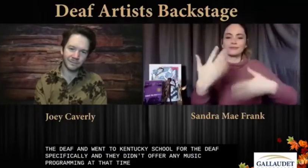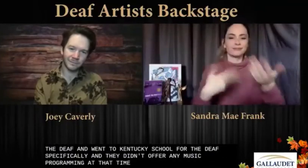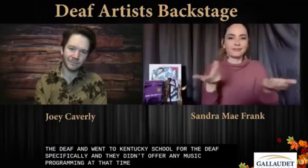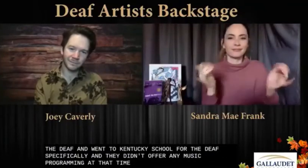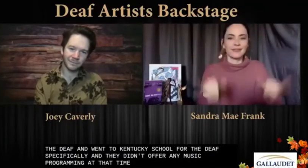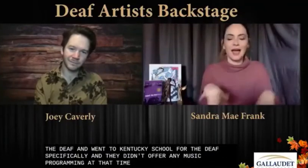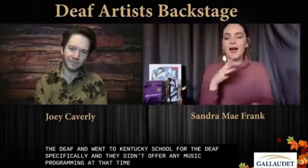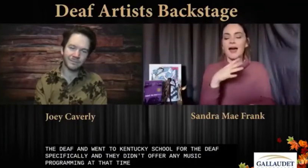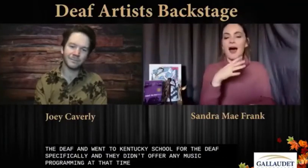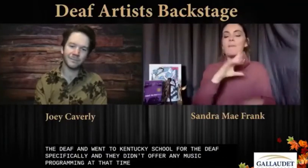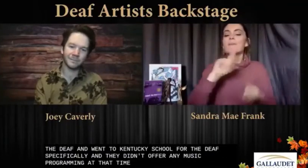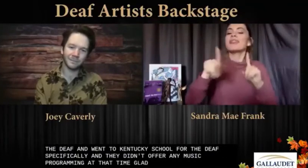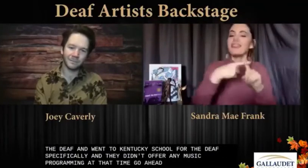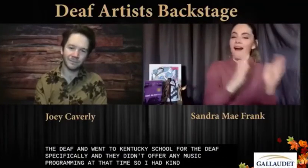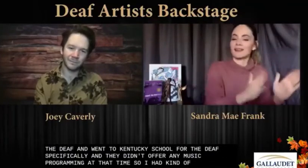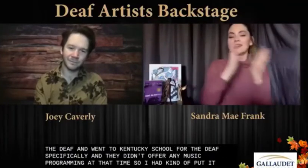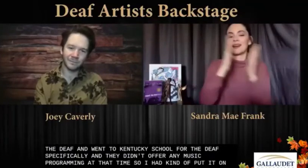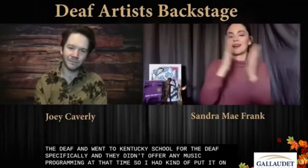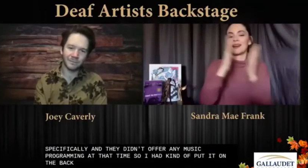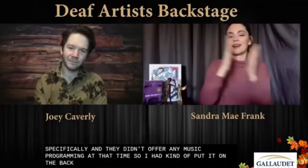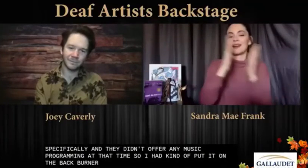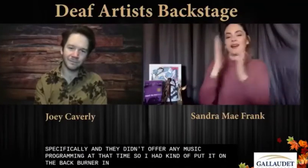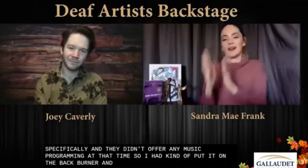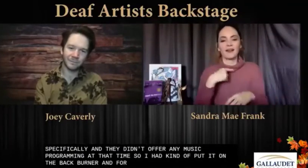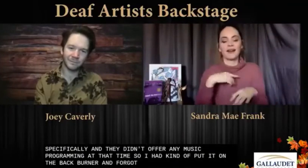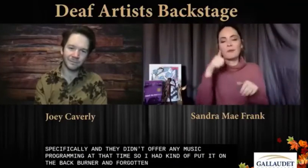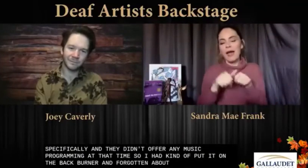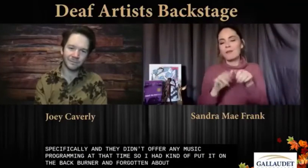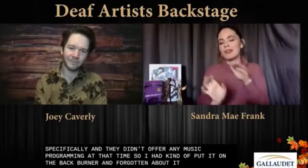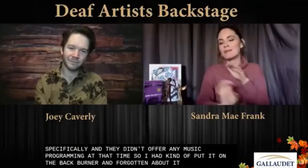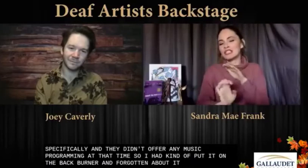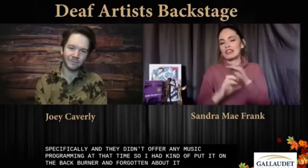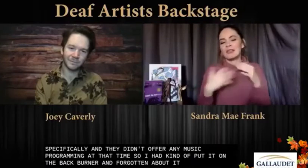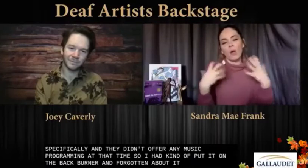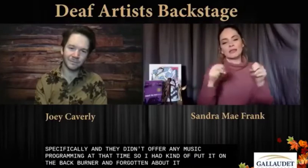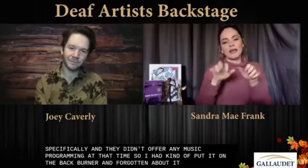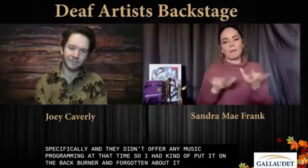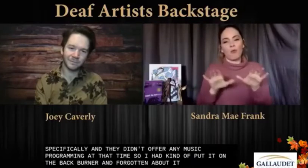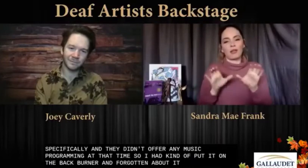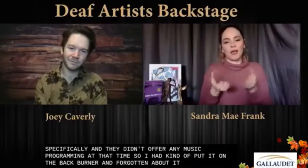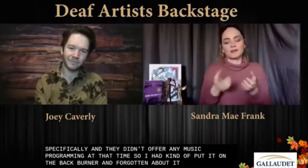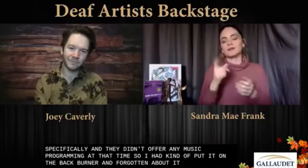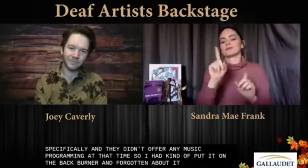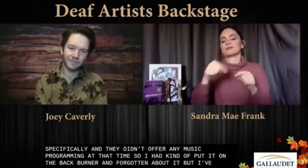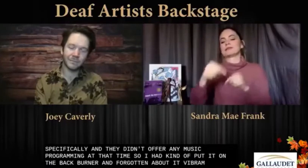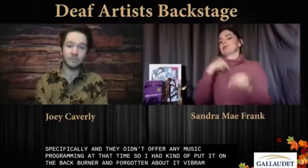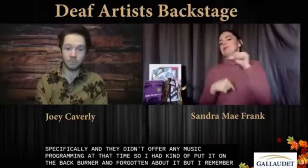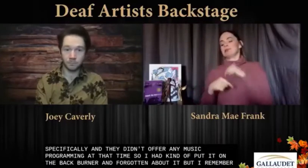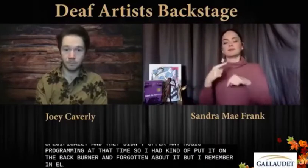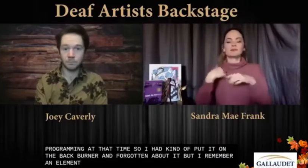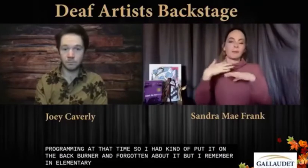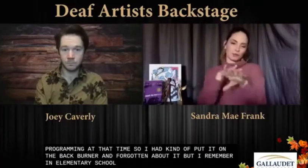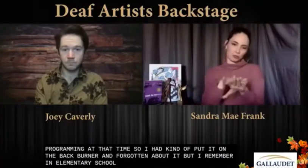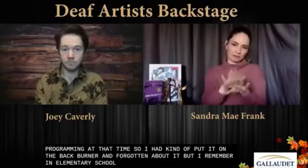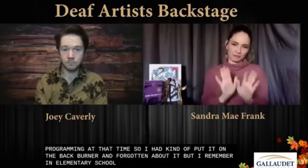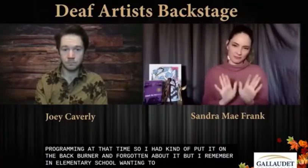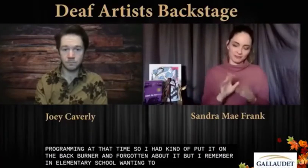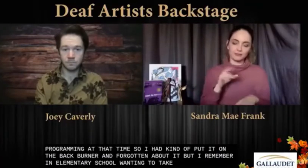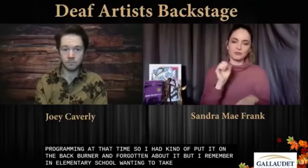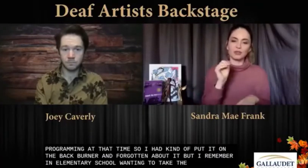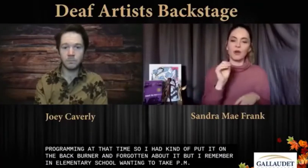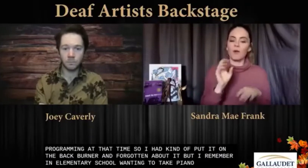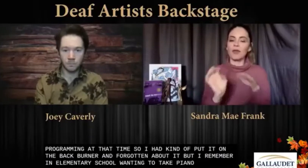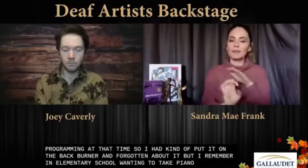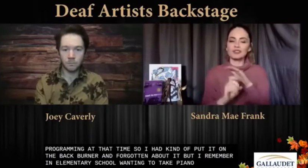so I had kind of put it on the back burner and forgotten about it but I remember in elementary school wanting to take